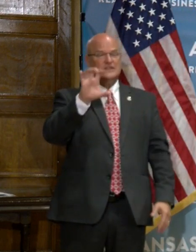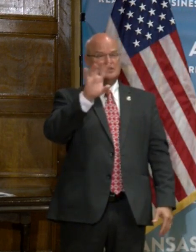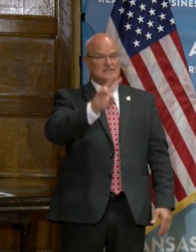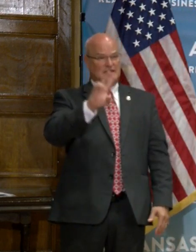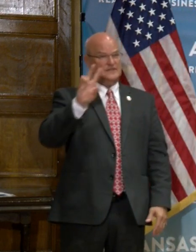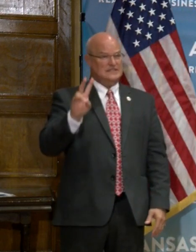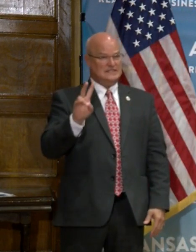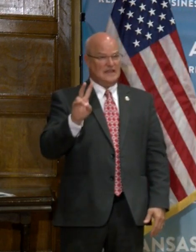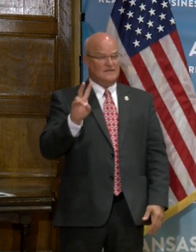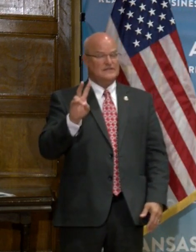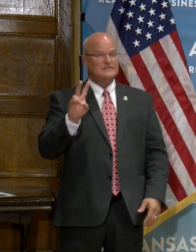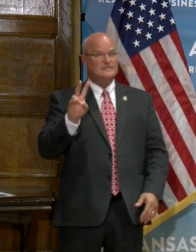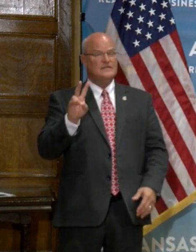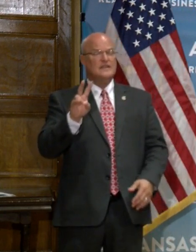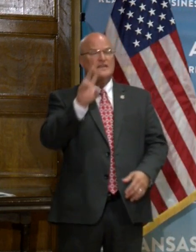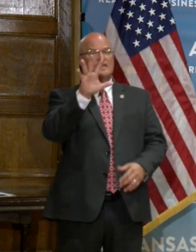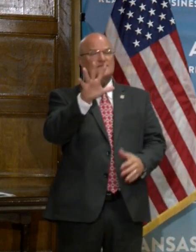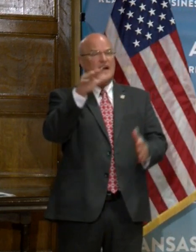20,777. Of those,